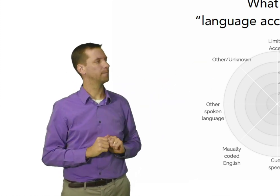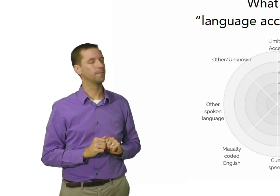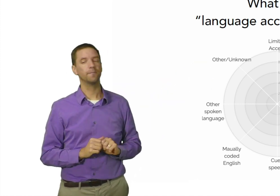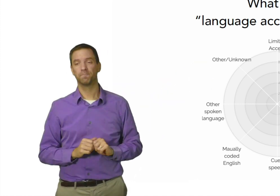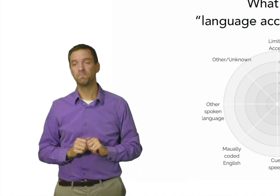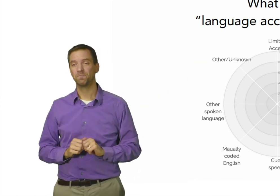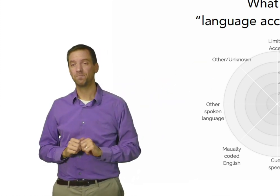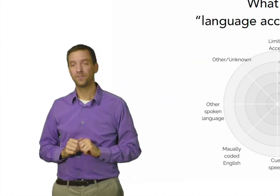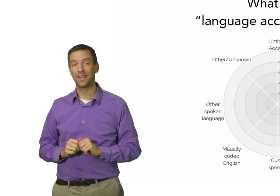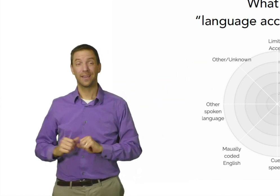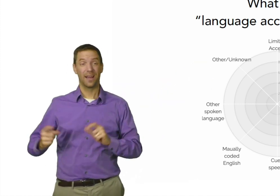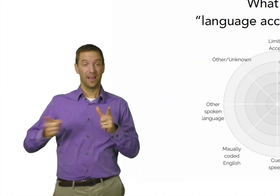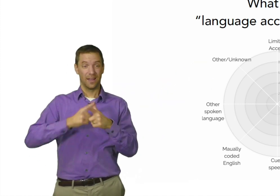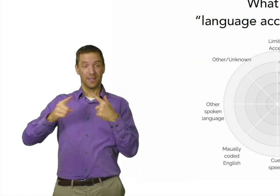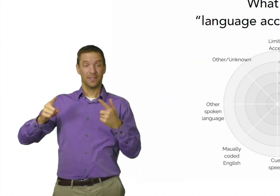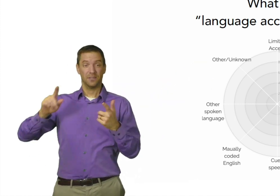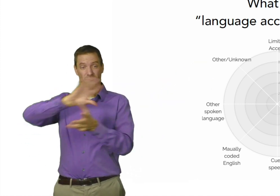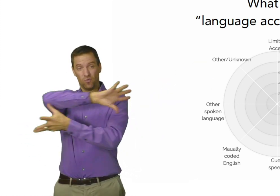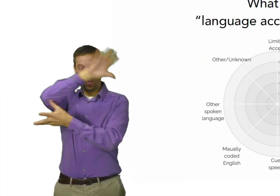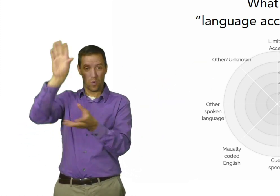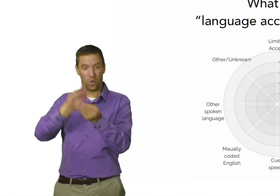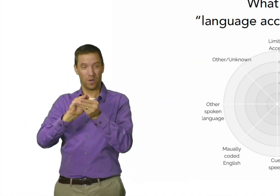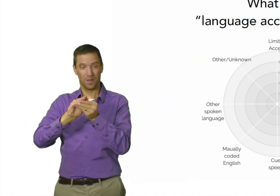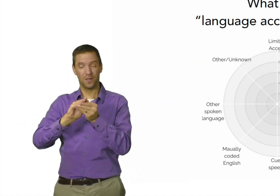this category to reflect those idiosyncratic experiences.